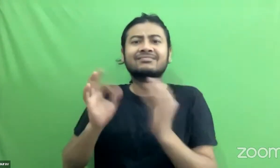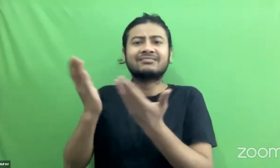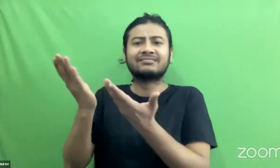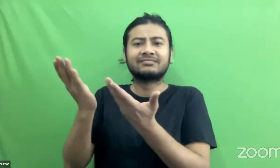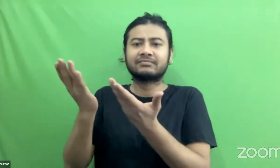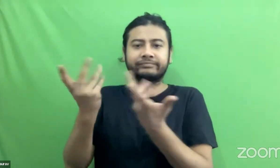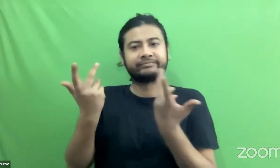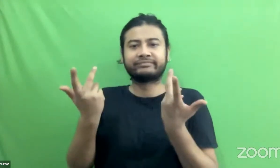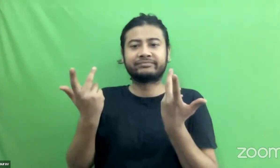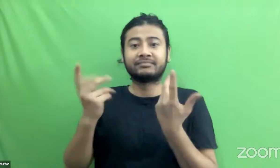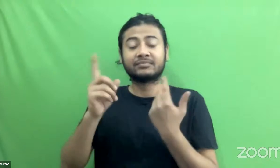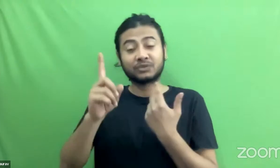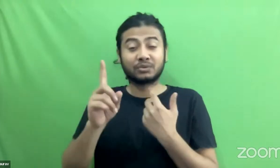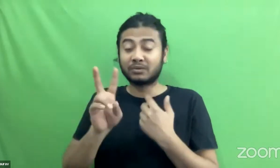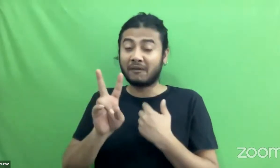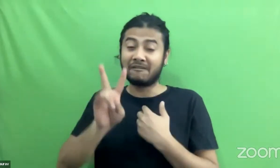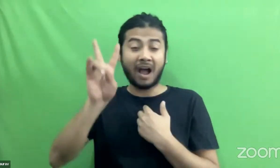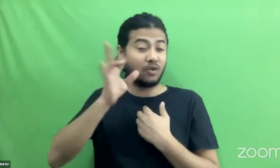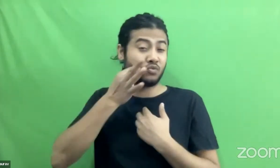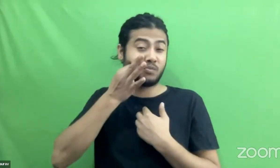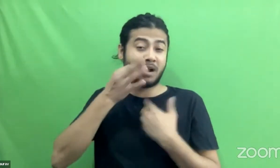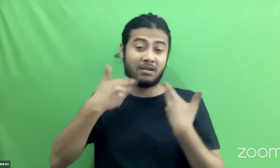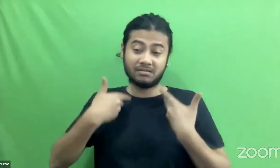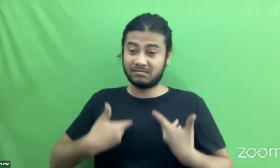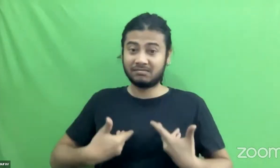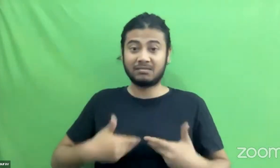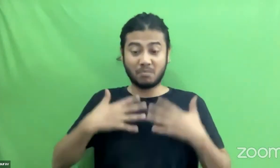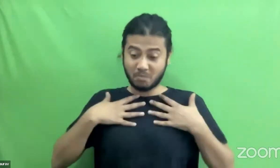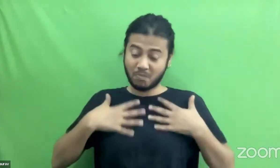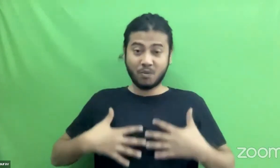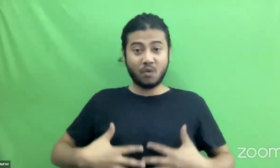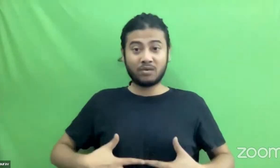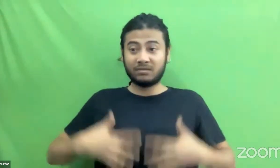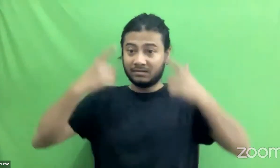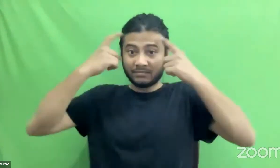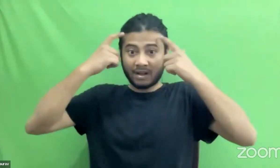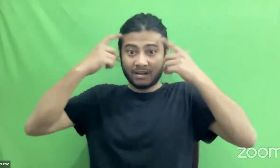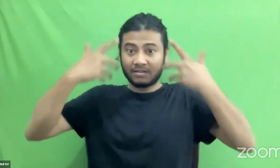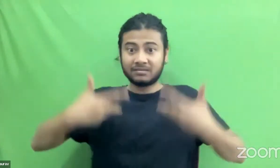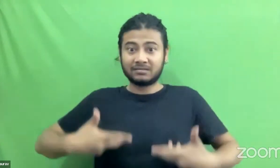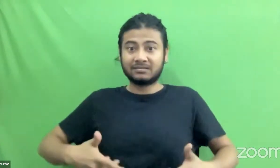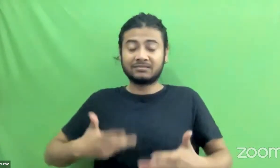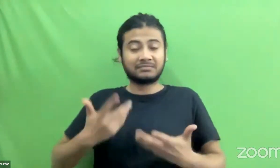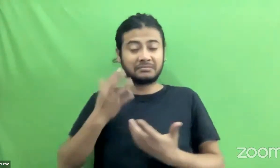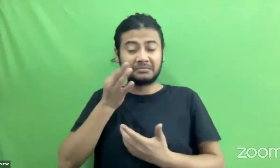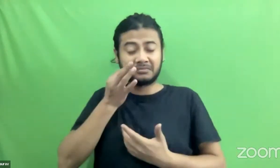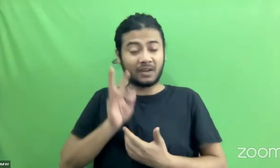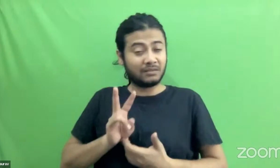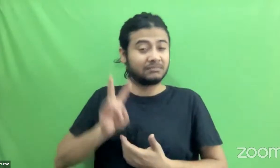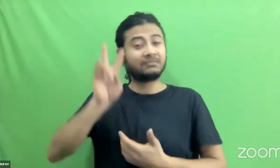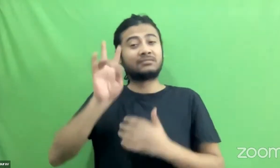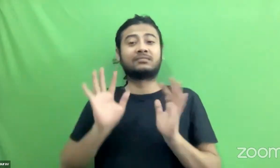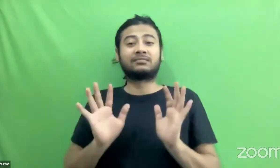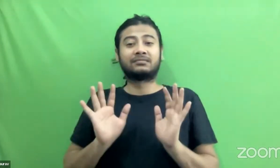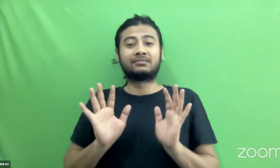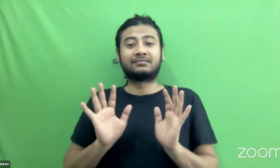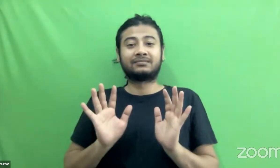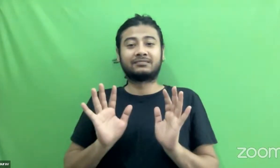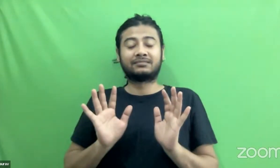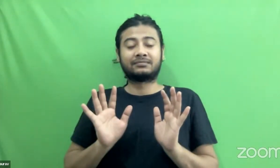priceless. It is very, very precious. And we must take care. Even if you cannot hear,